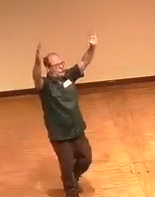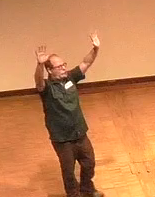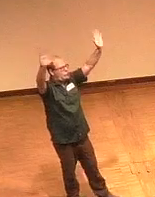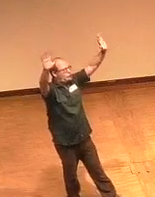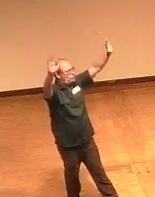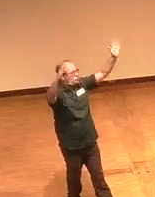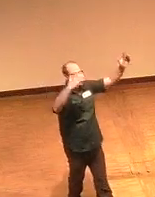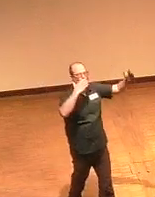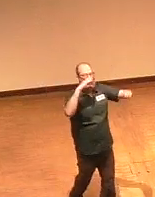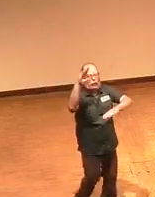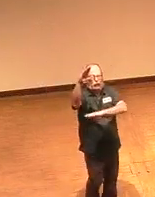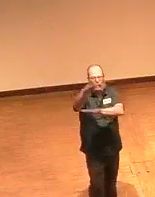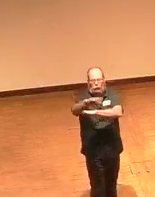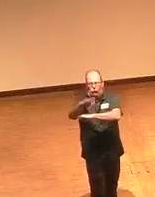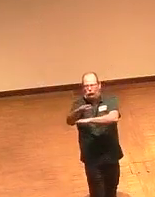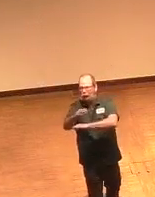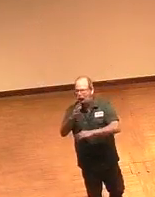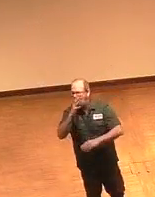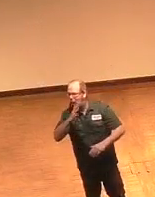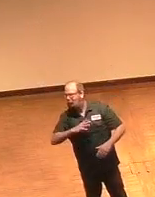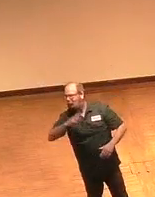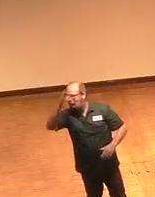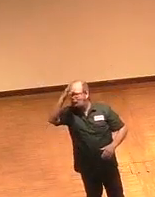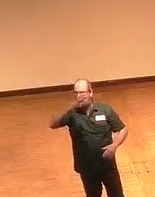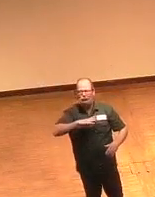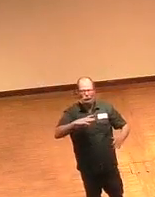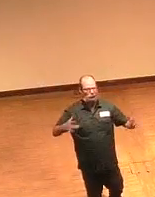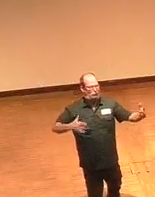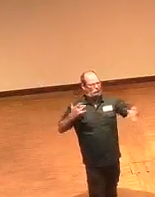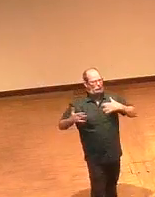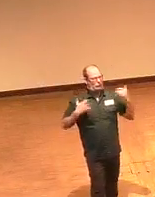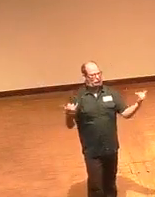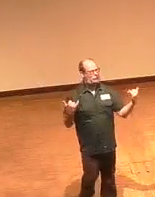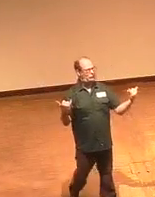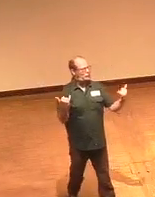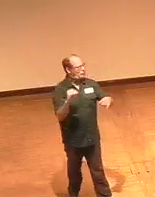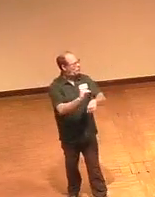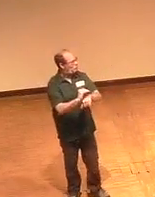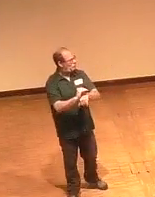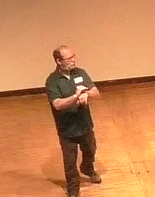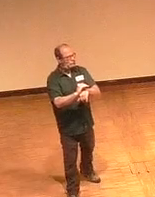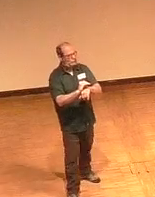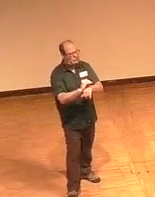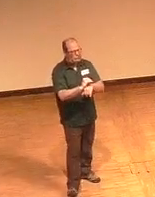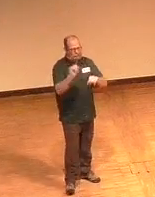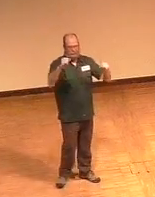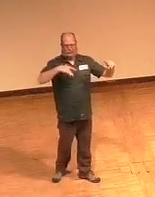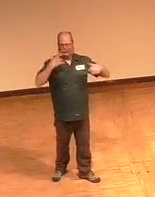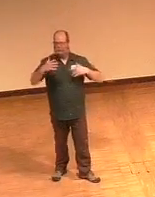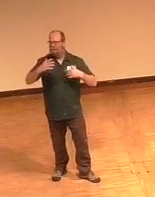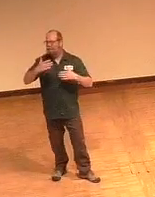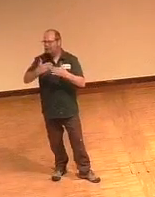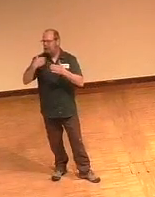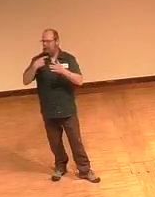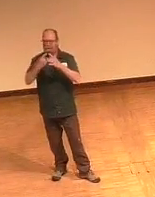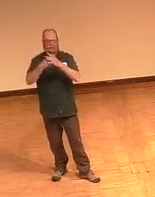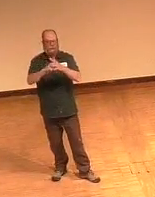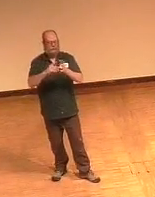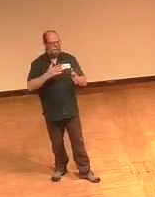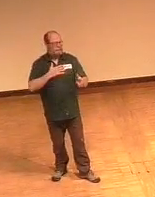Hey everyone, good afternoon, ladies and gentlemen. I'm so excited to be here today. So before